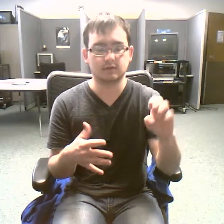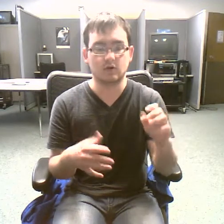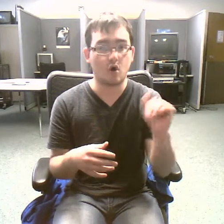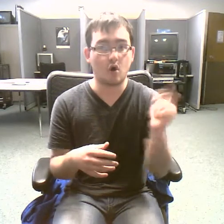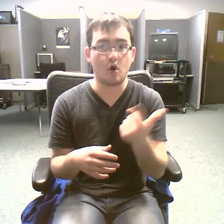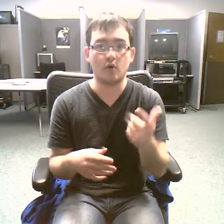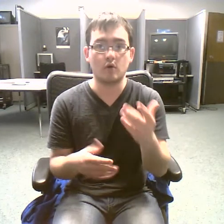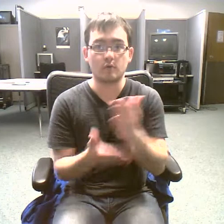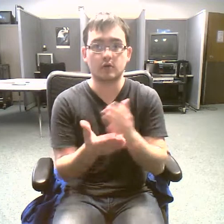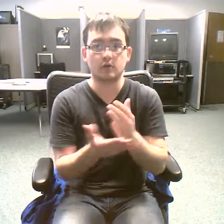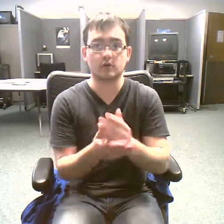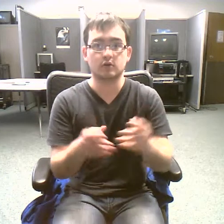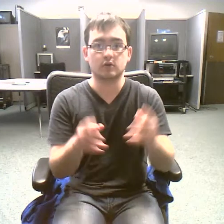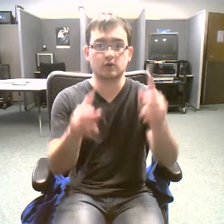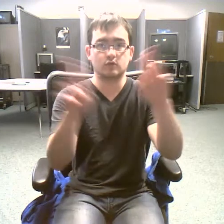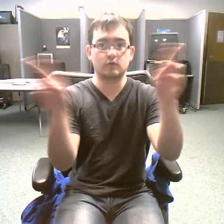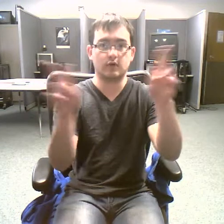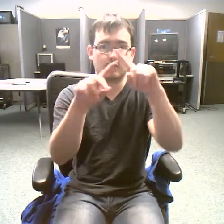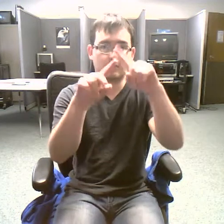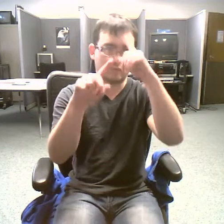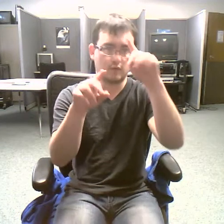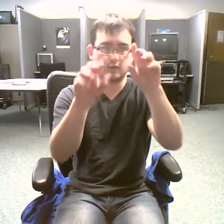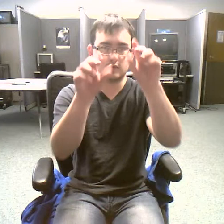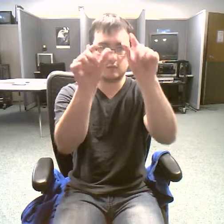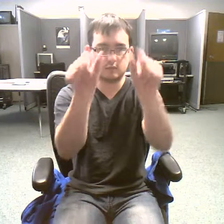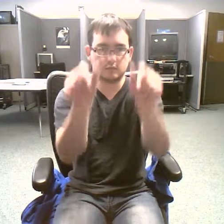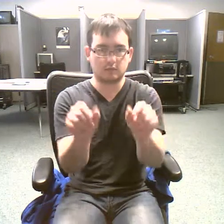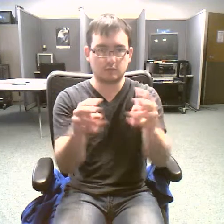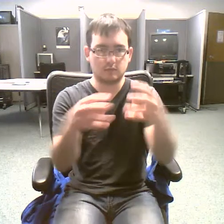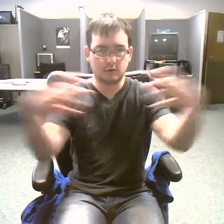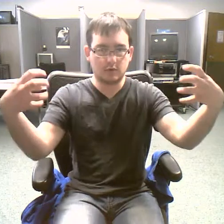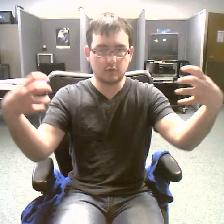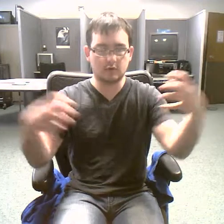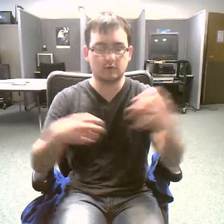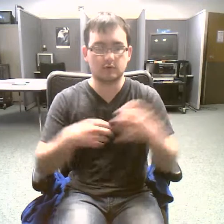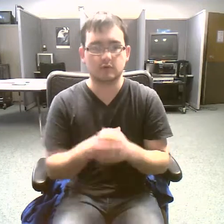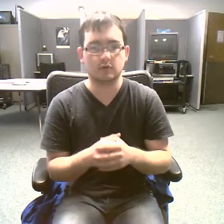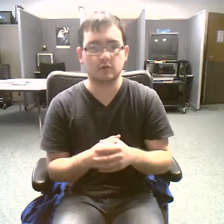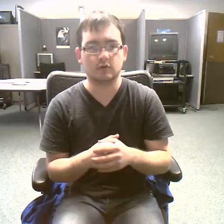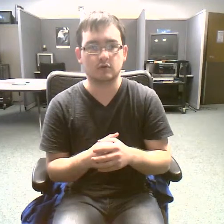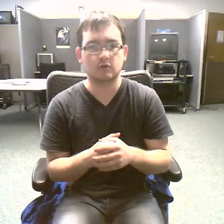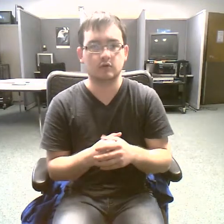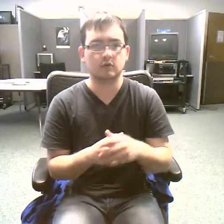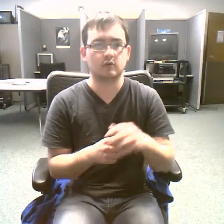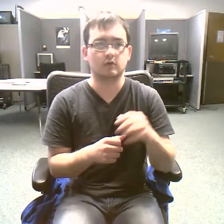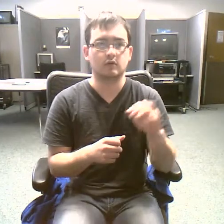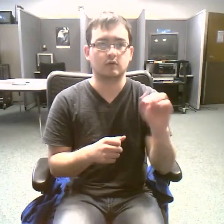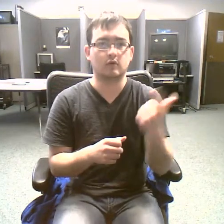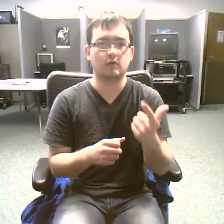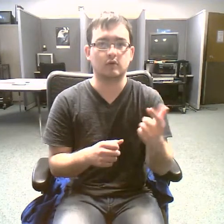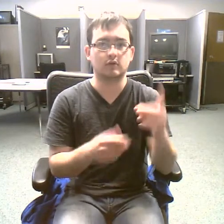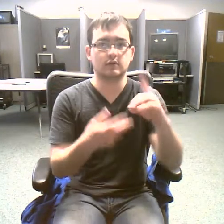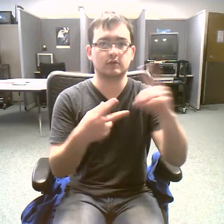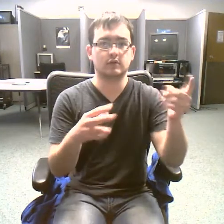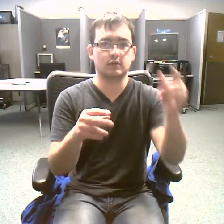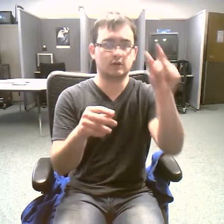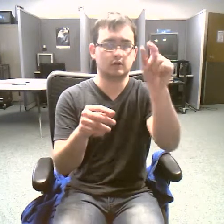The DNA lines up along the central axis, and the centrioles send out specialized tubules that connect to the